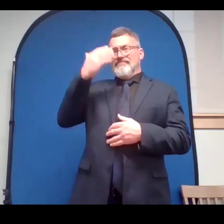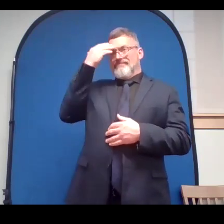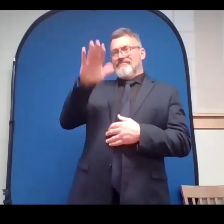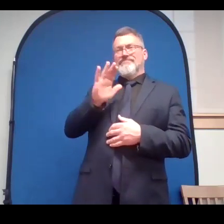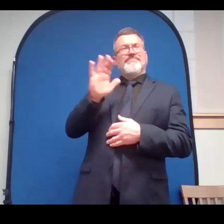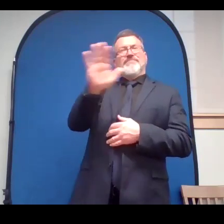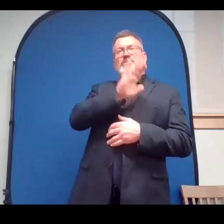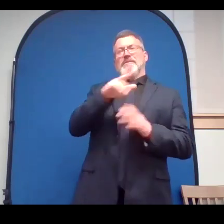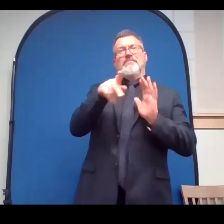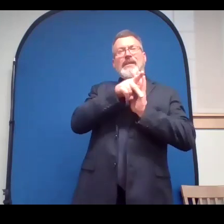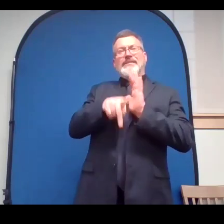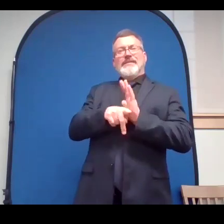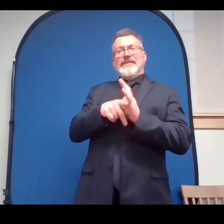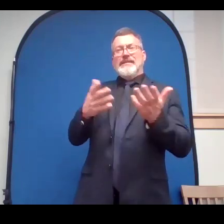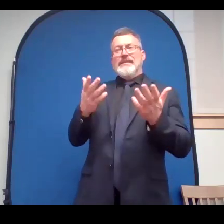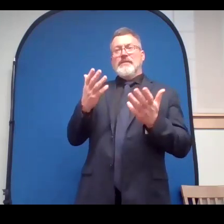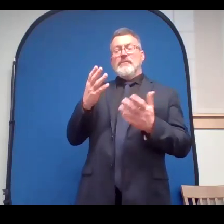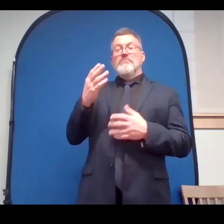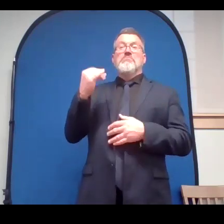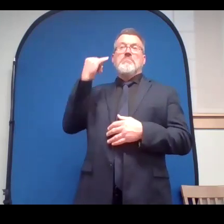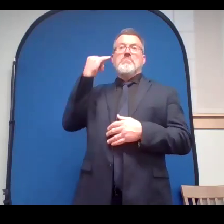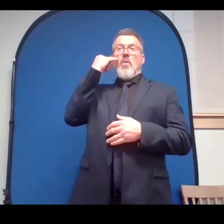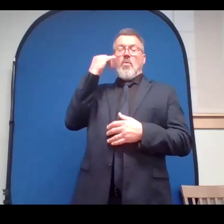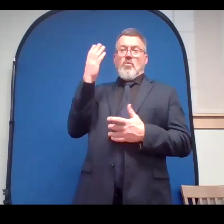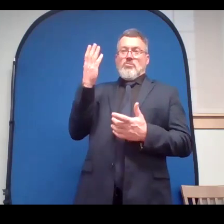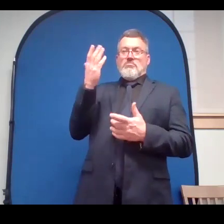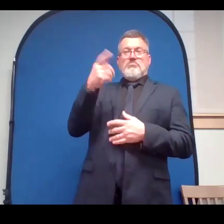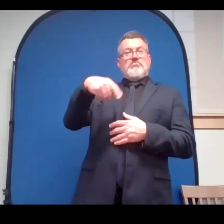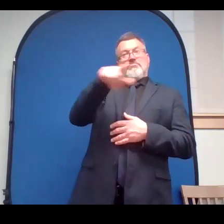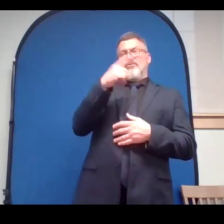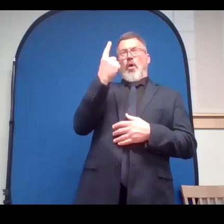referring to if somebody was in Nashua that had these,